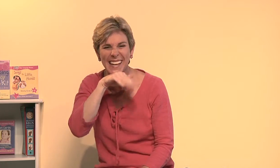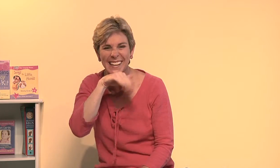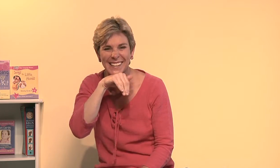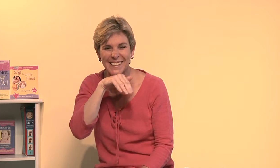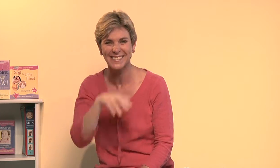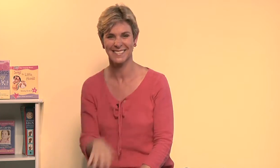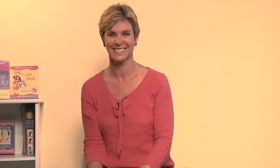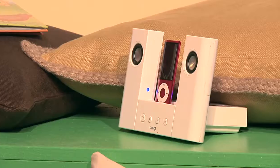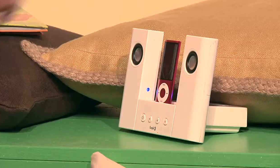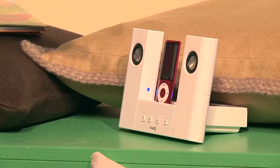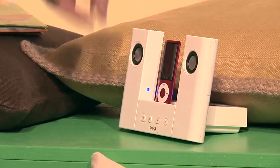pig.